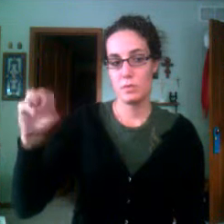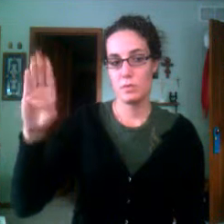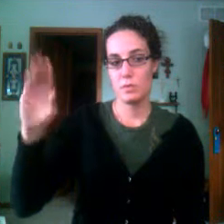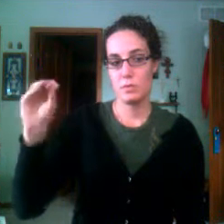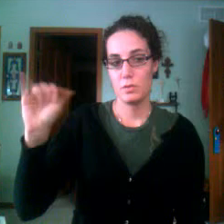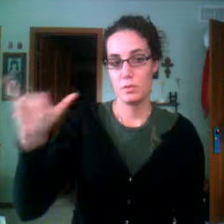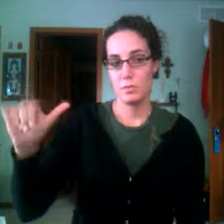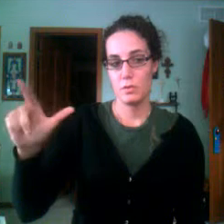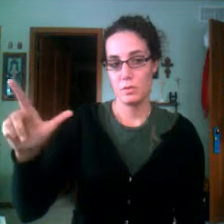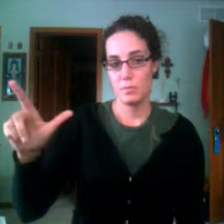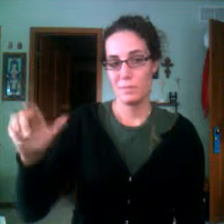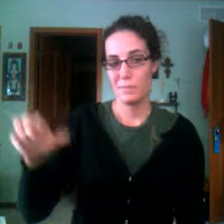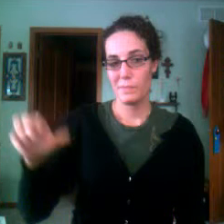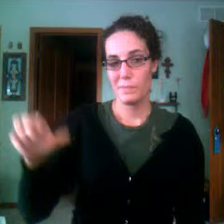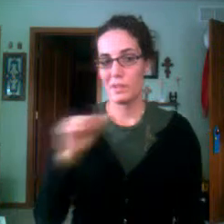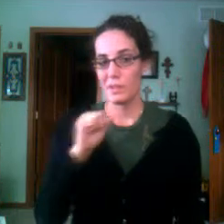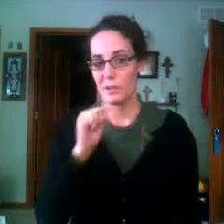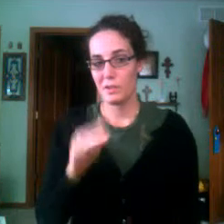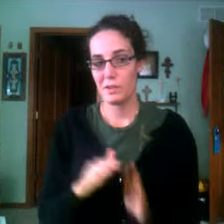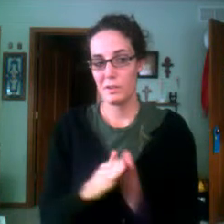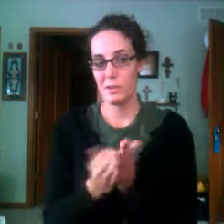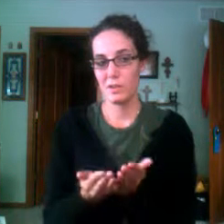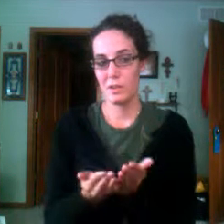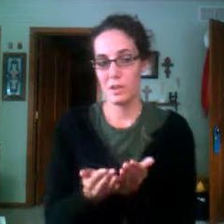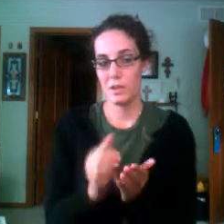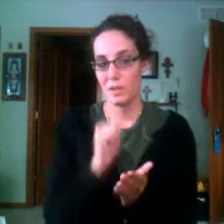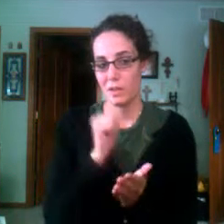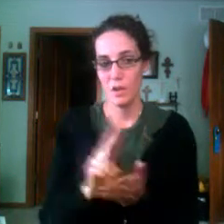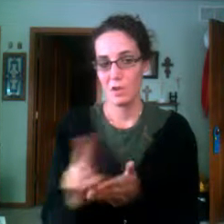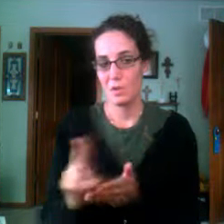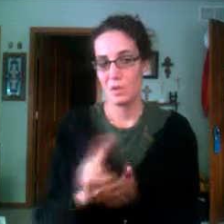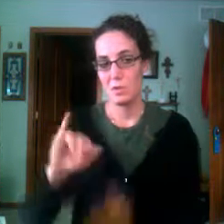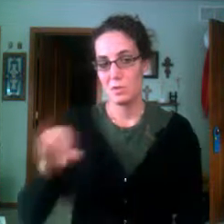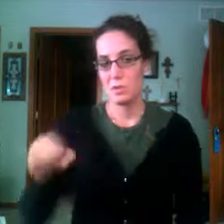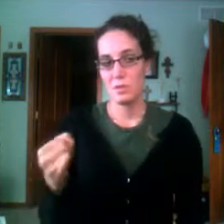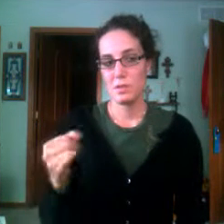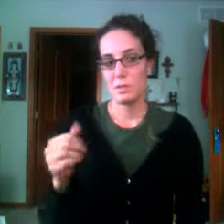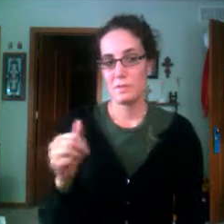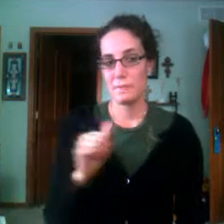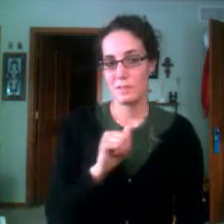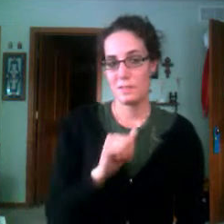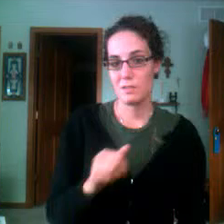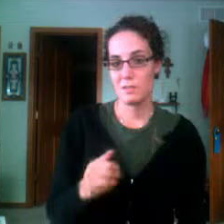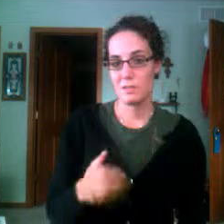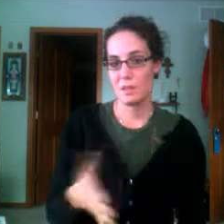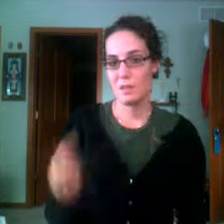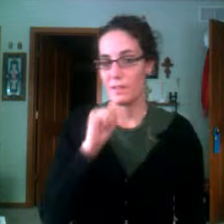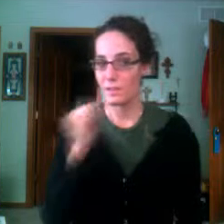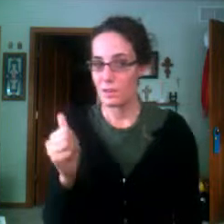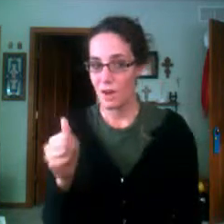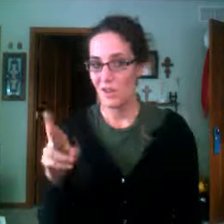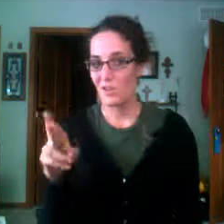books don't use the J. They just say, well, it's just everything that's not a rational number. The opposite of a rational